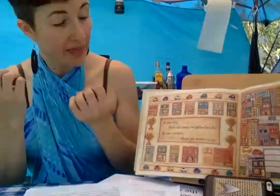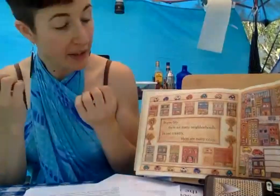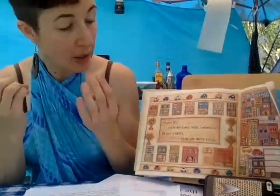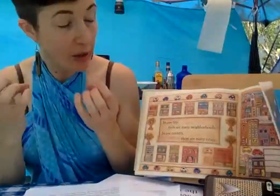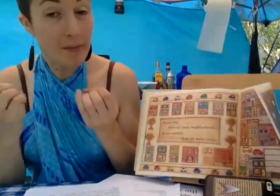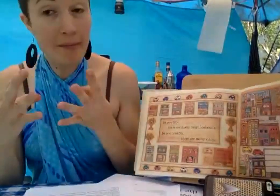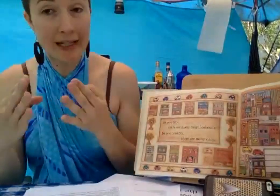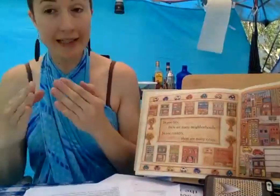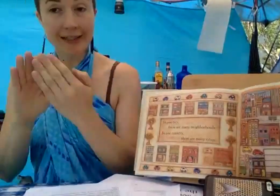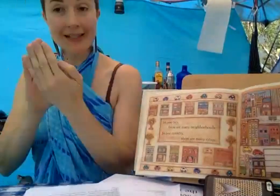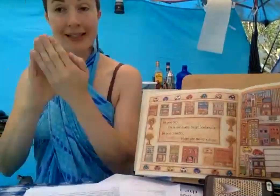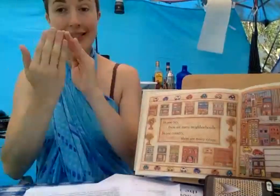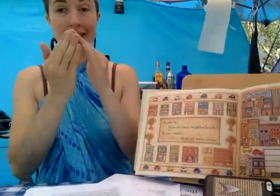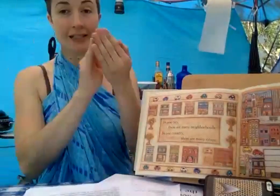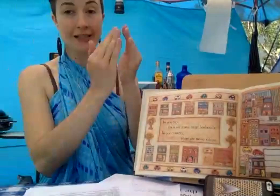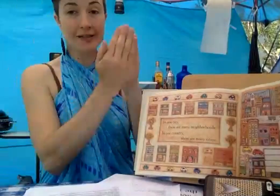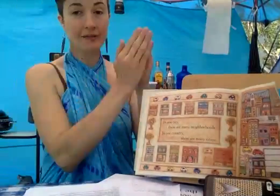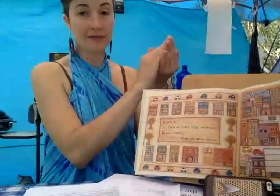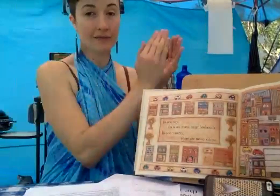there are many cities.